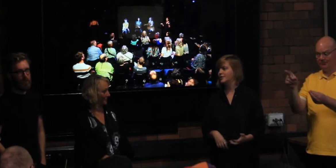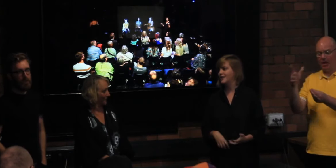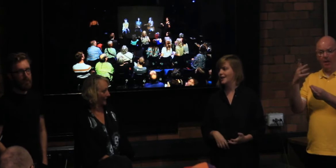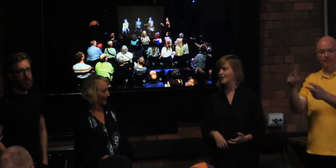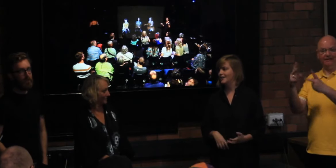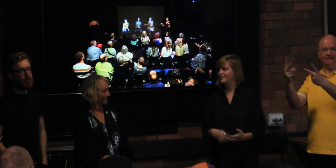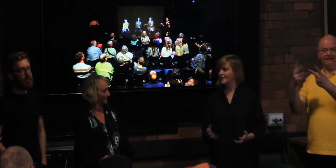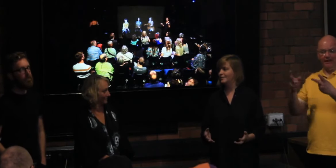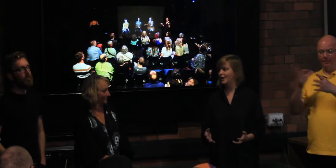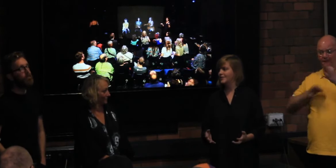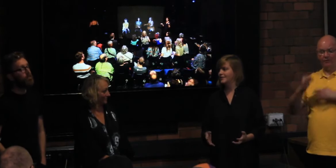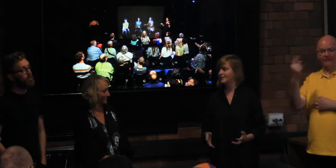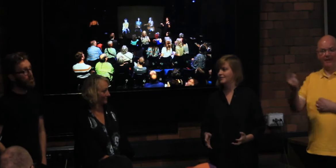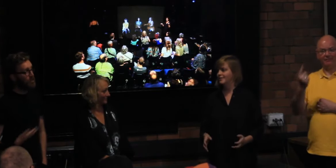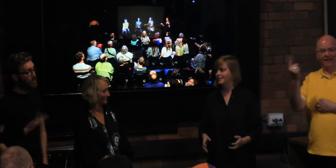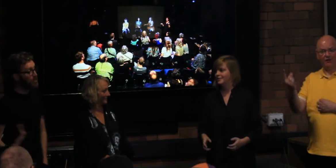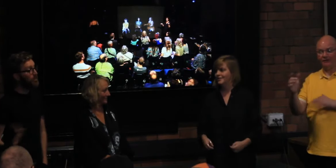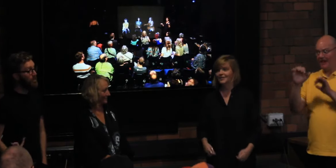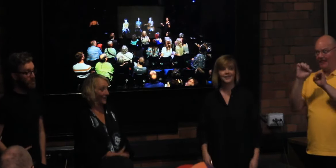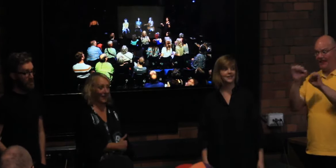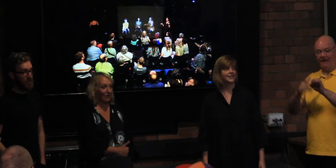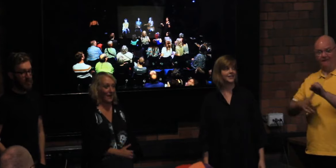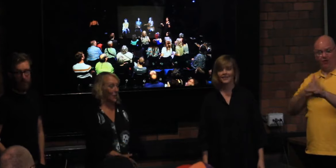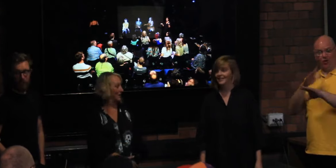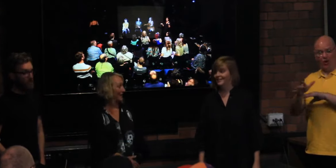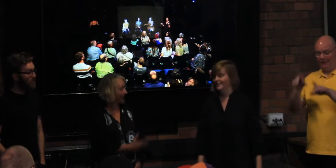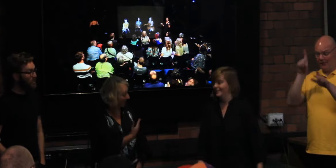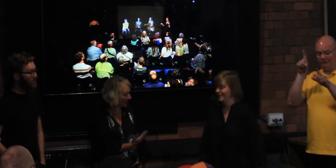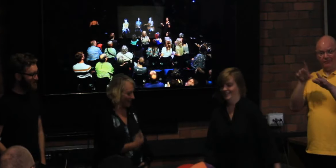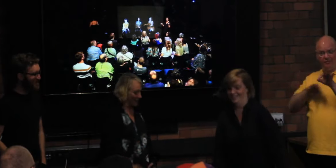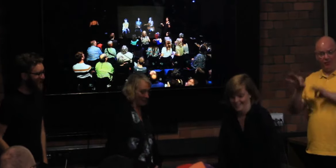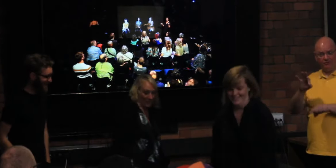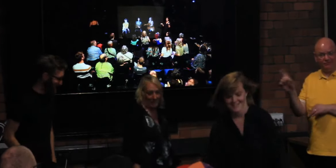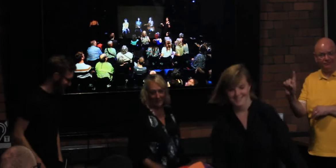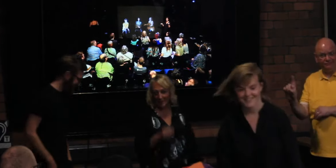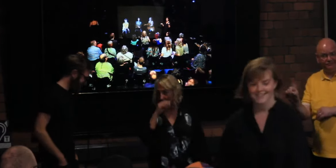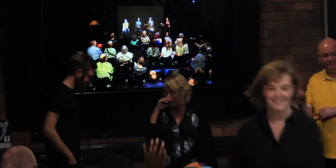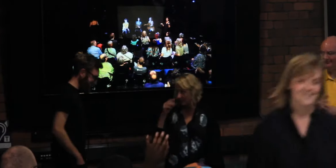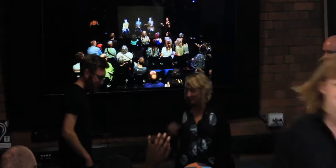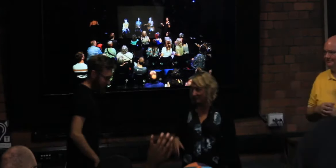and what did they think about it? Great question. Thank you.